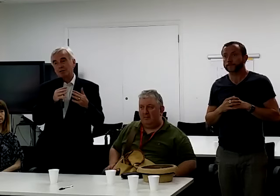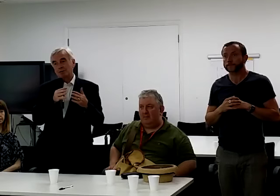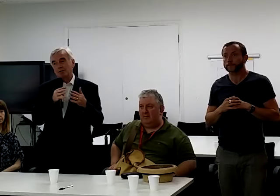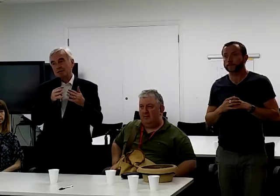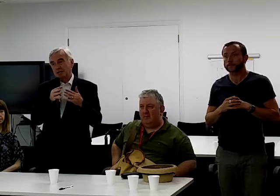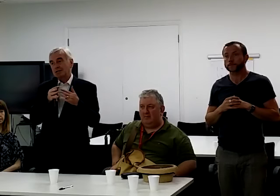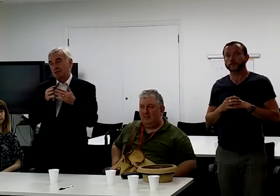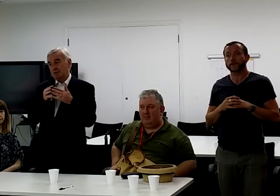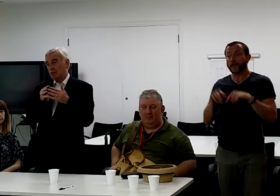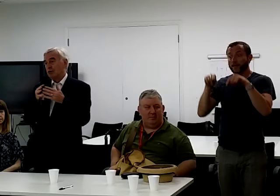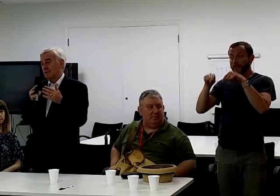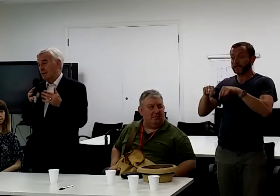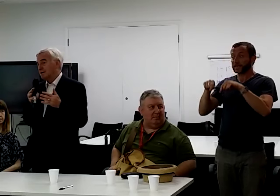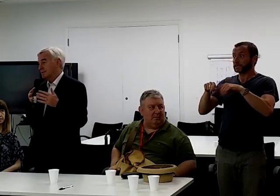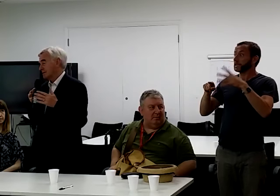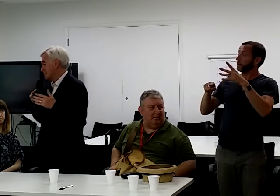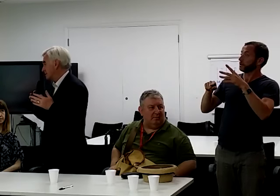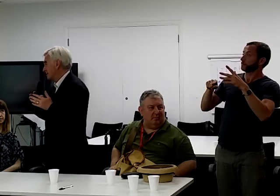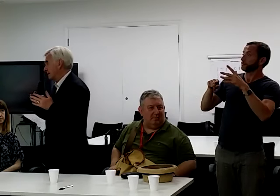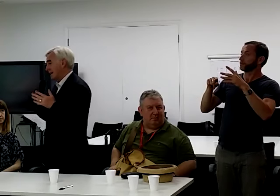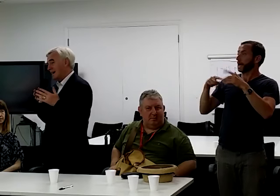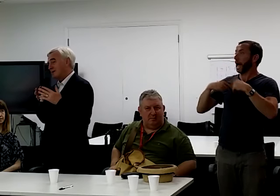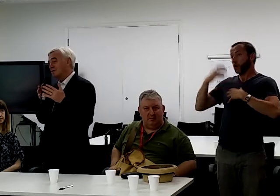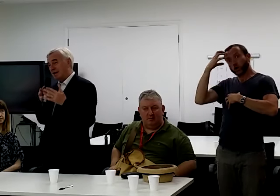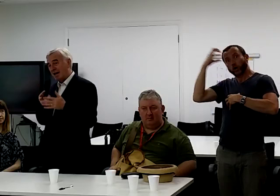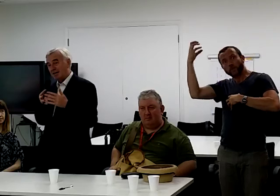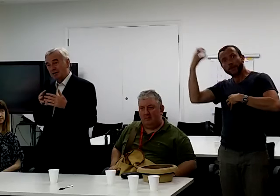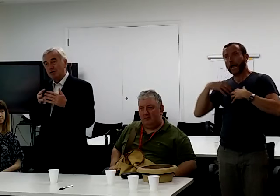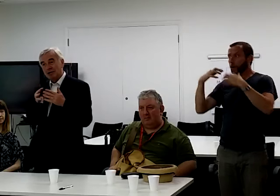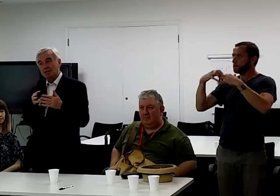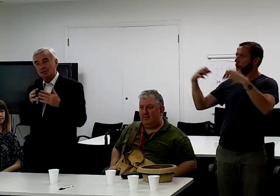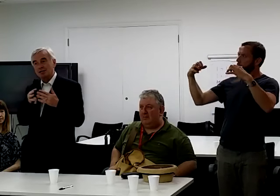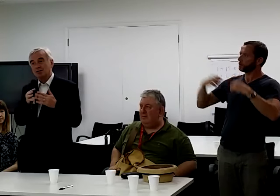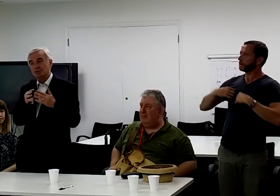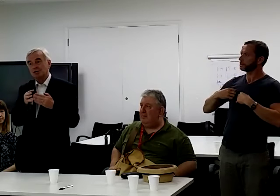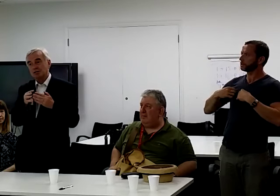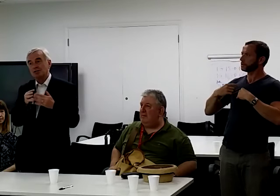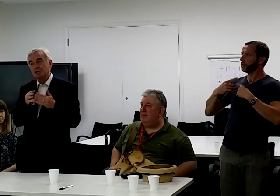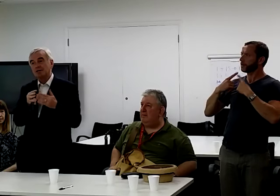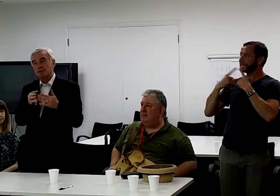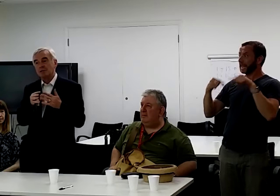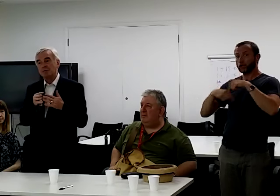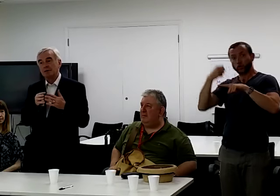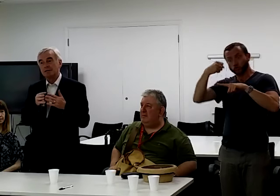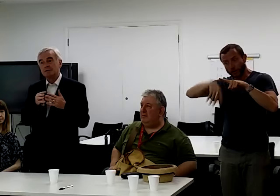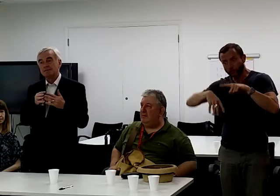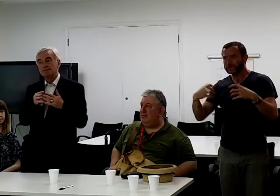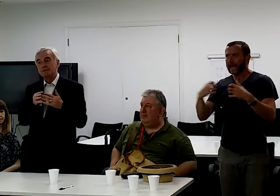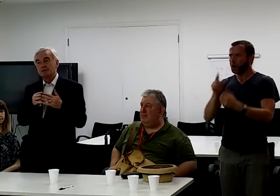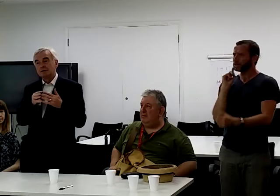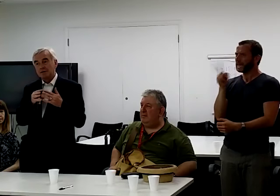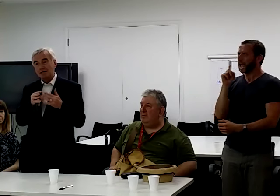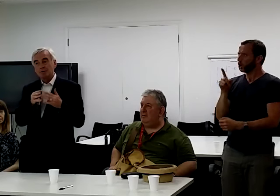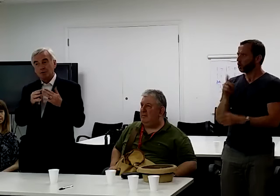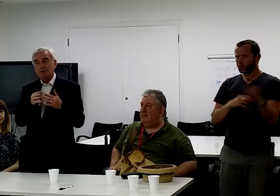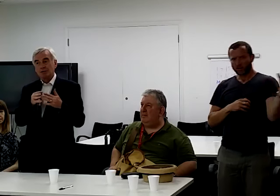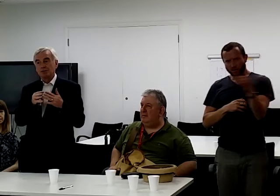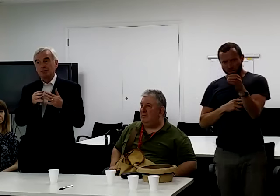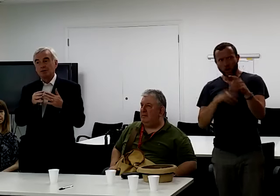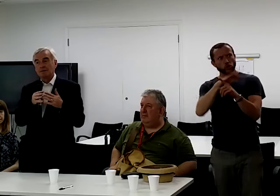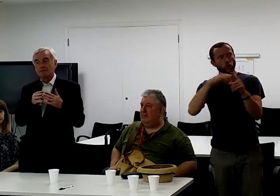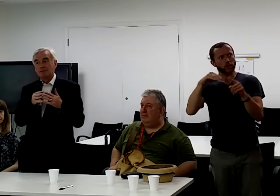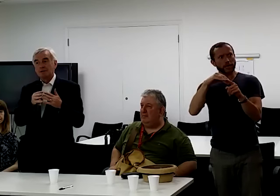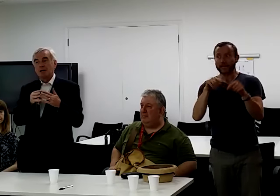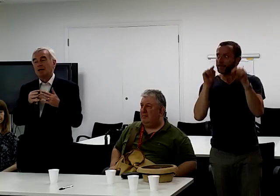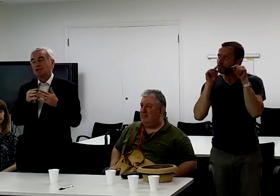is the establishment saying to all of us, how dare you elect a socialist as the leader of the Labour Party? That's what